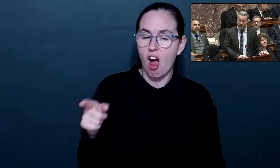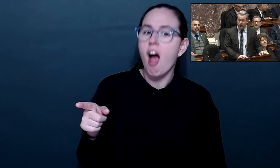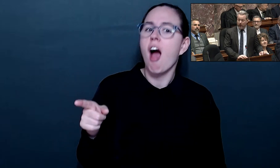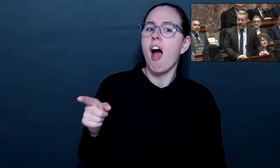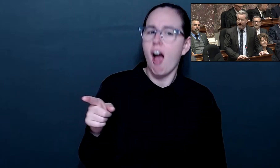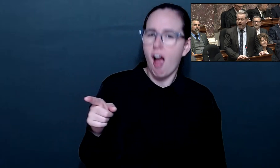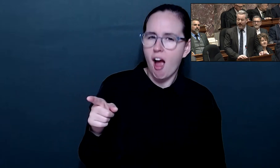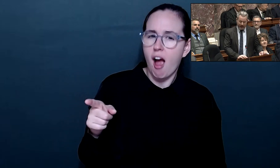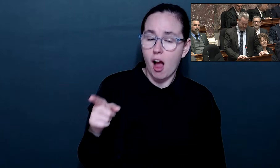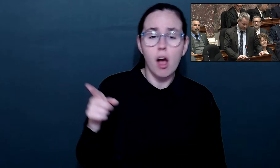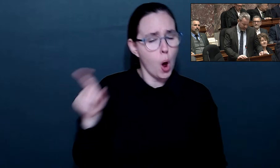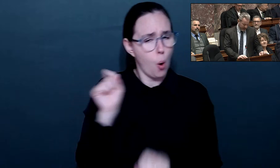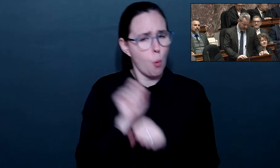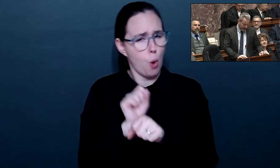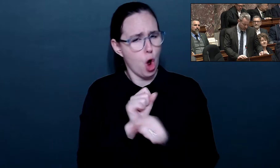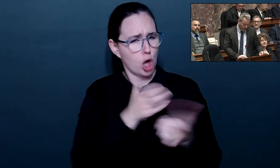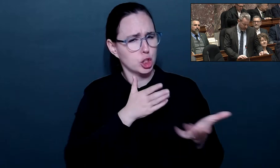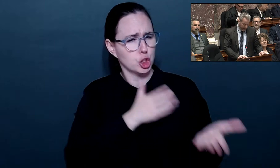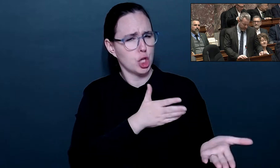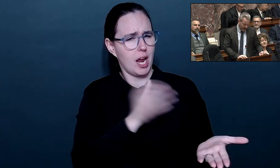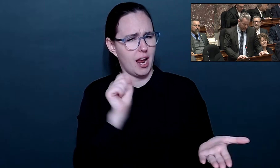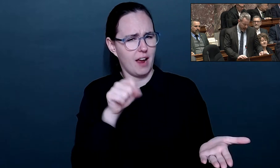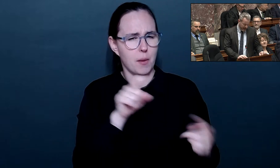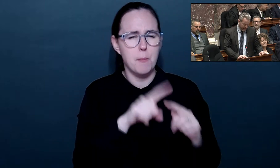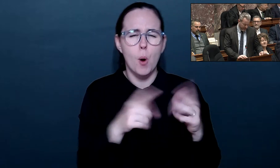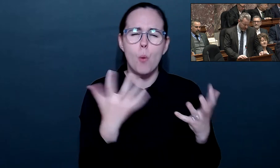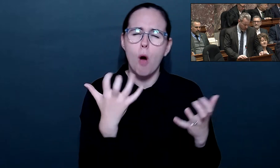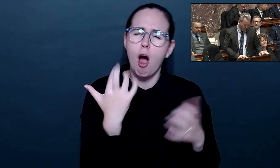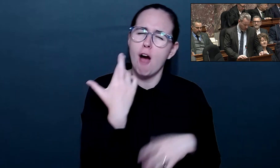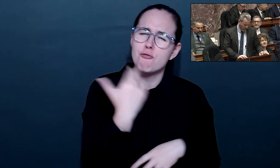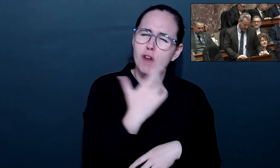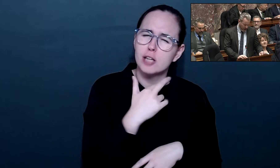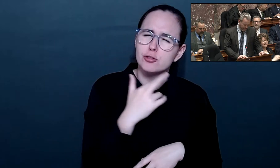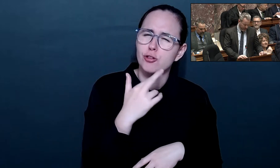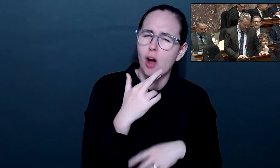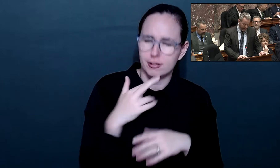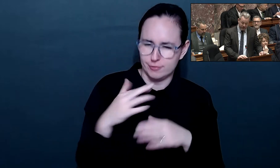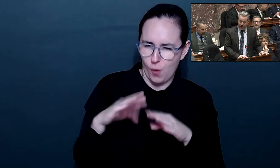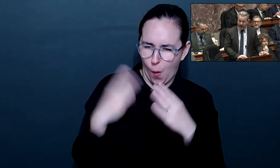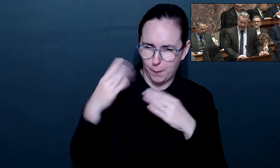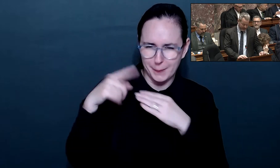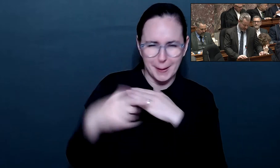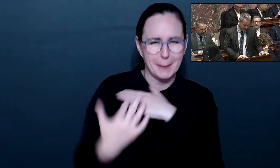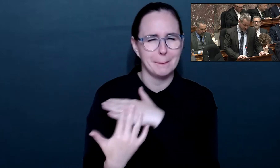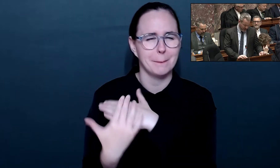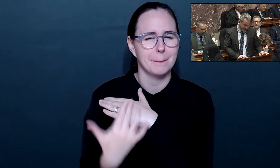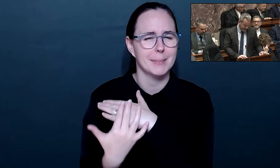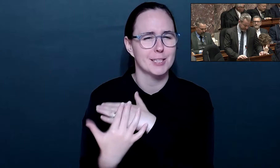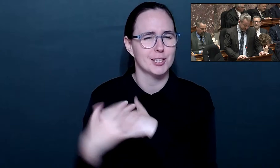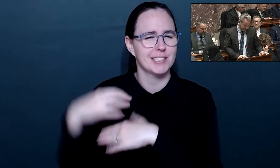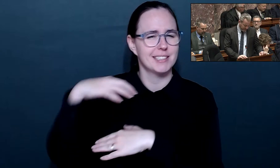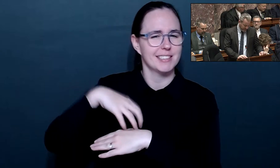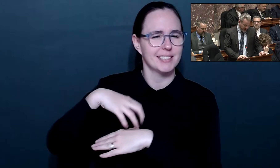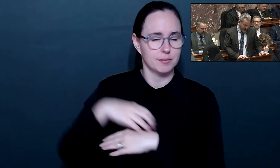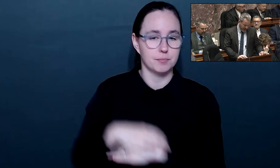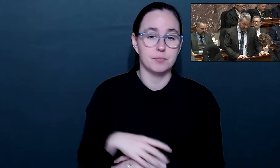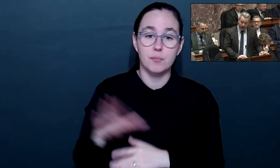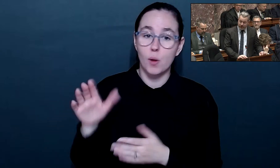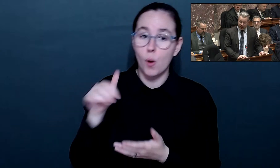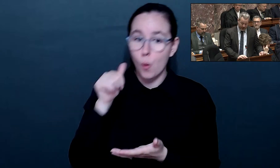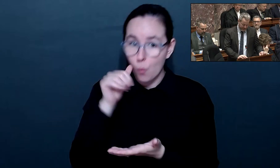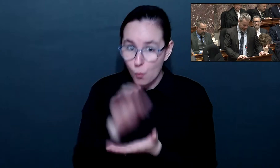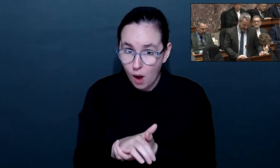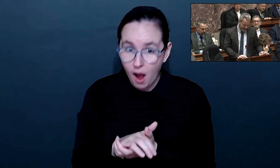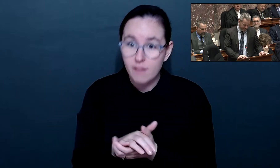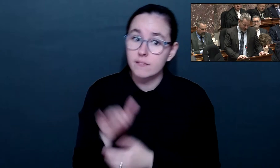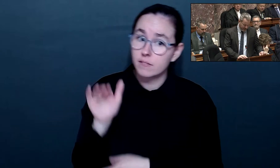And it was his wife, Claudia, that told him and reminded him of his own goal to operate a restaurant by the time he turned 30. Encouraged